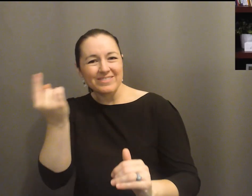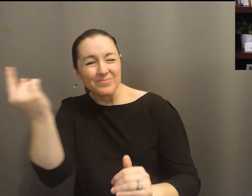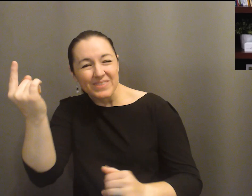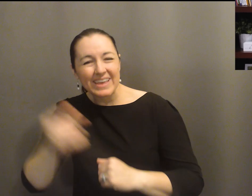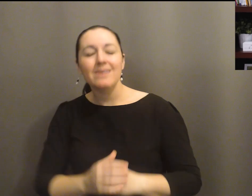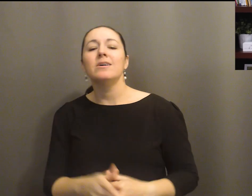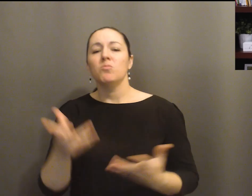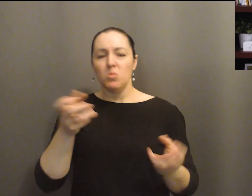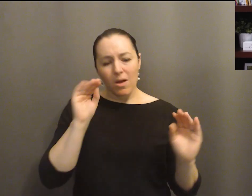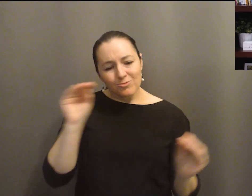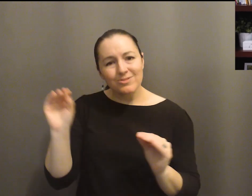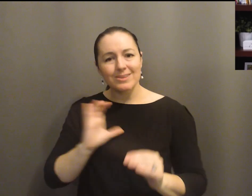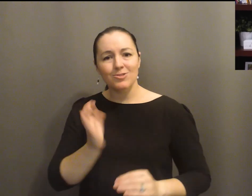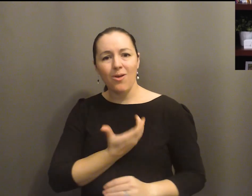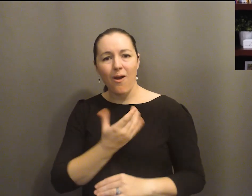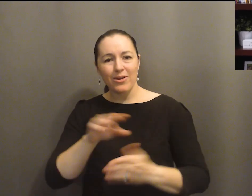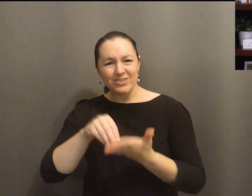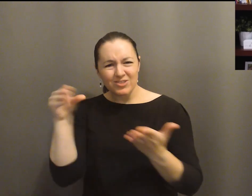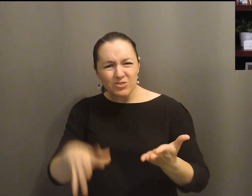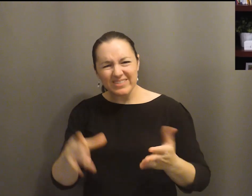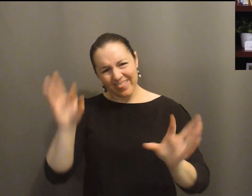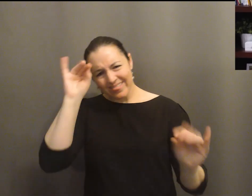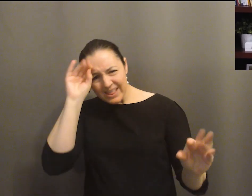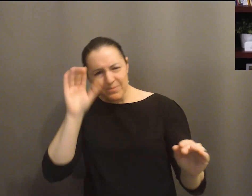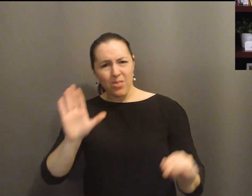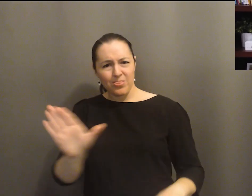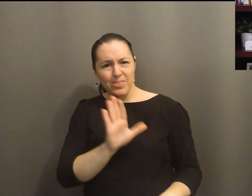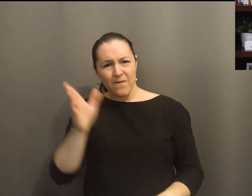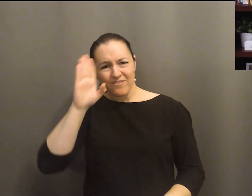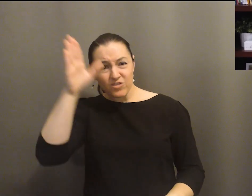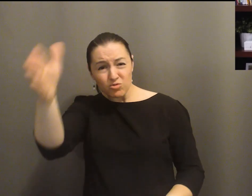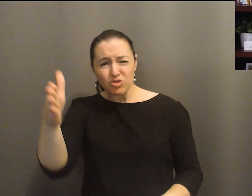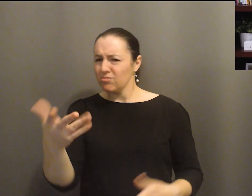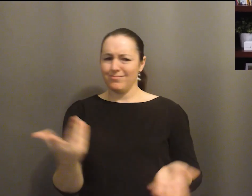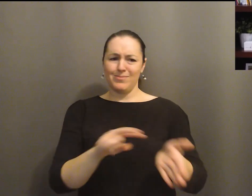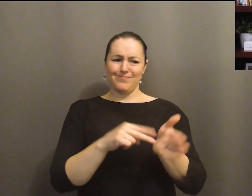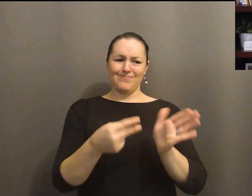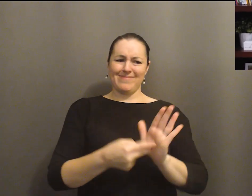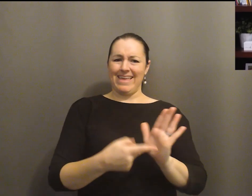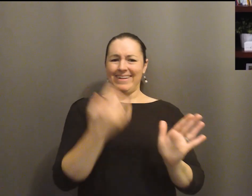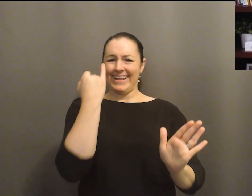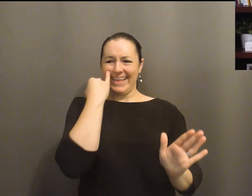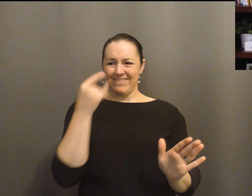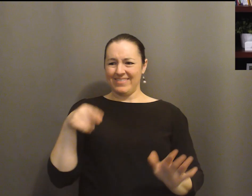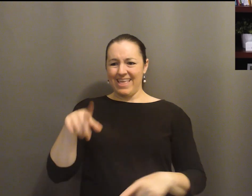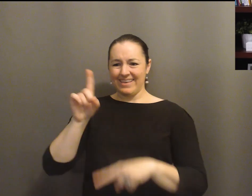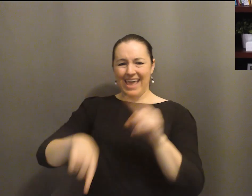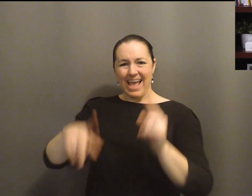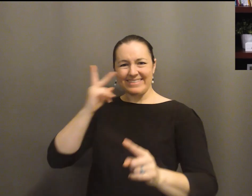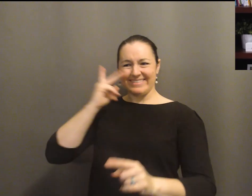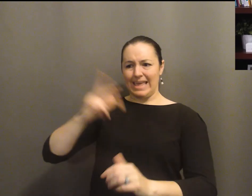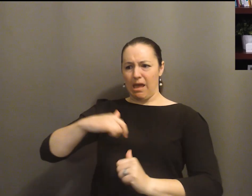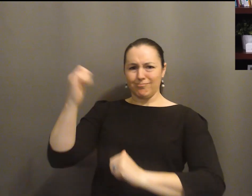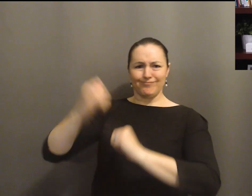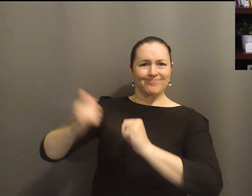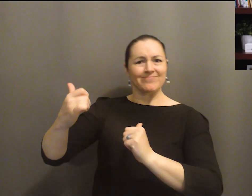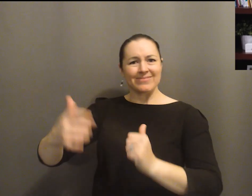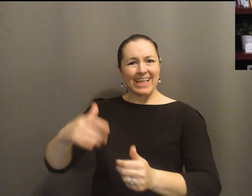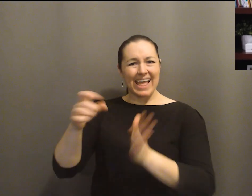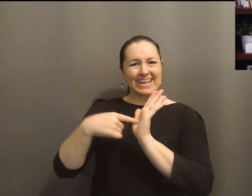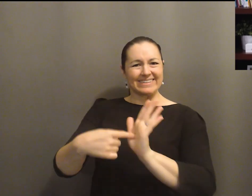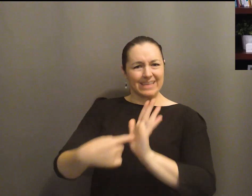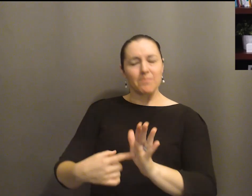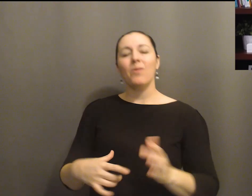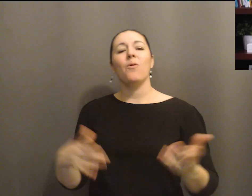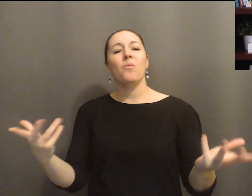our students Here to think About their future But what does that Even mean If students cannot See a concrete example Of what